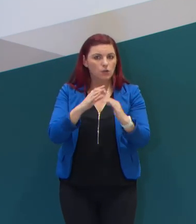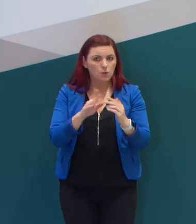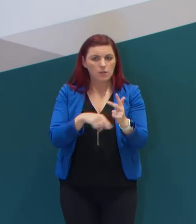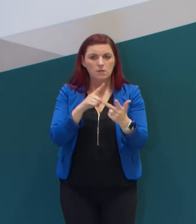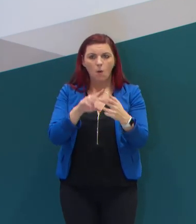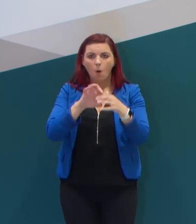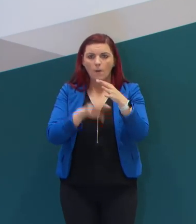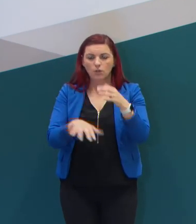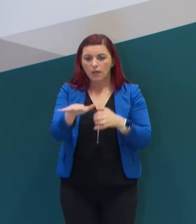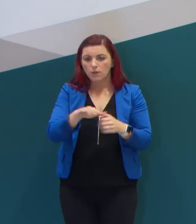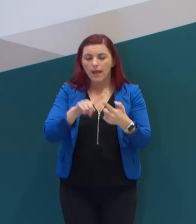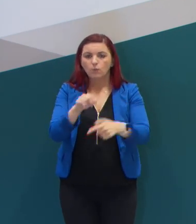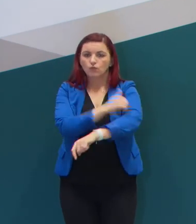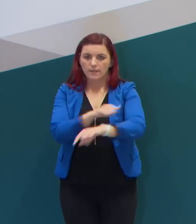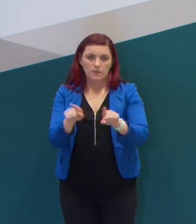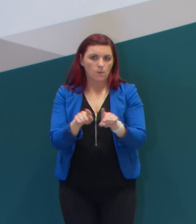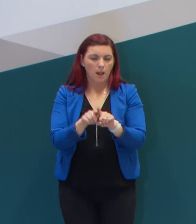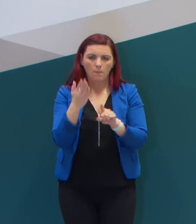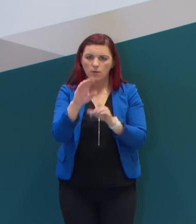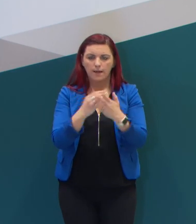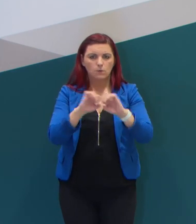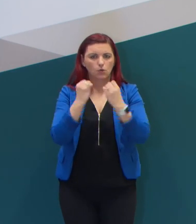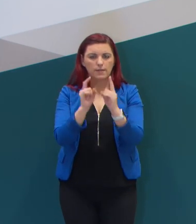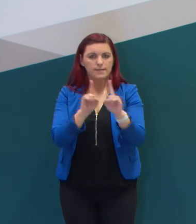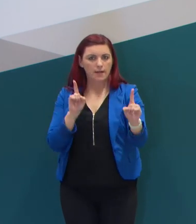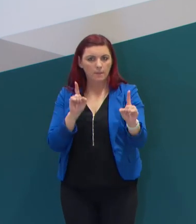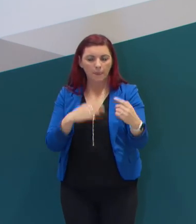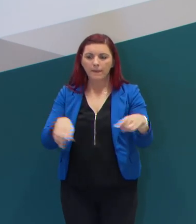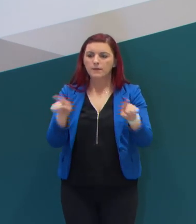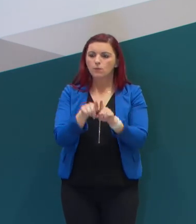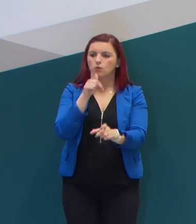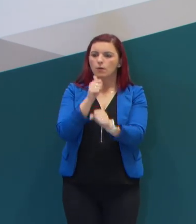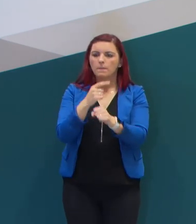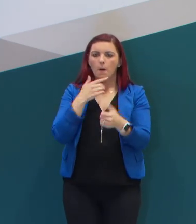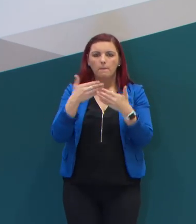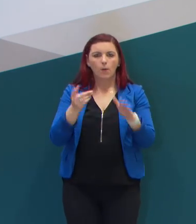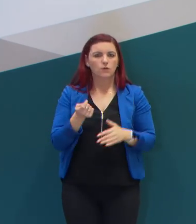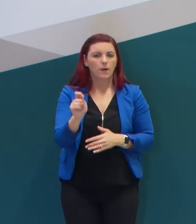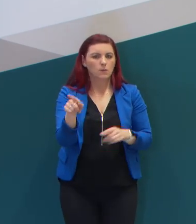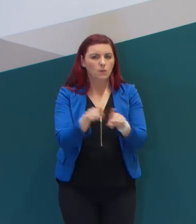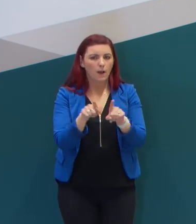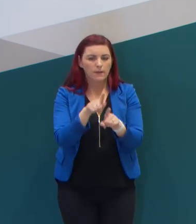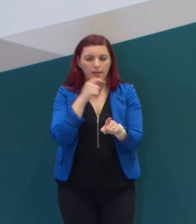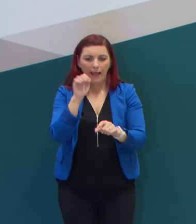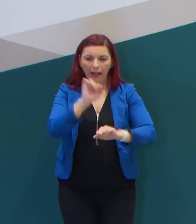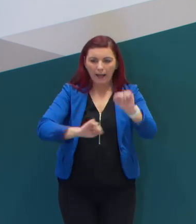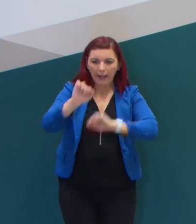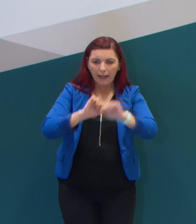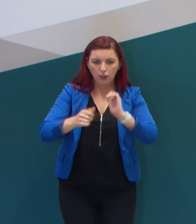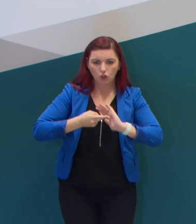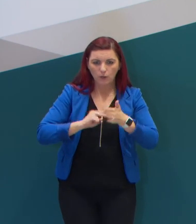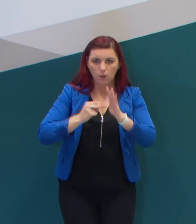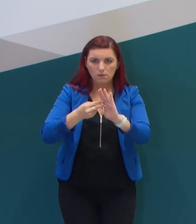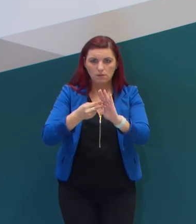homeless shelters and prisons, that measures applicable to public transport, including cleaning schedules on public transport,